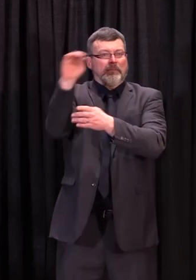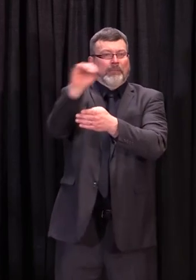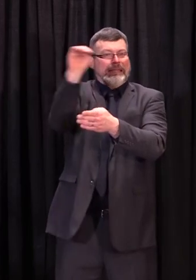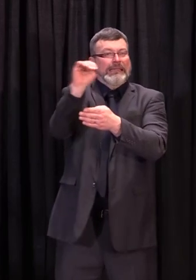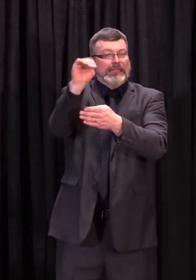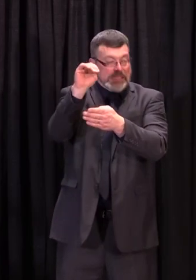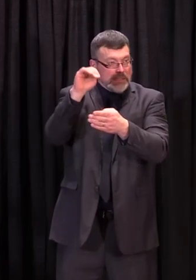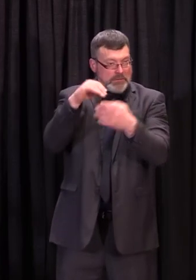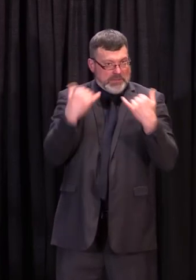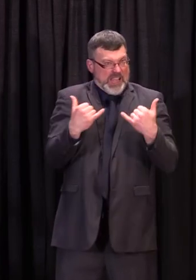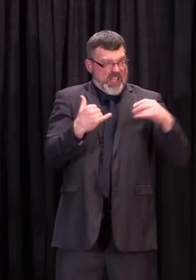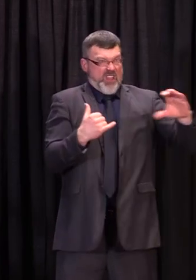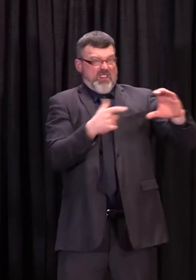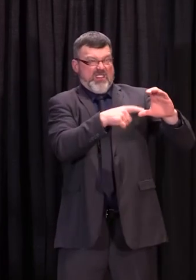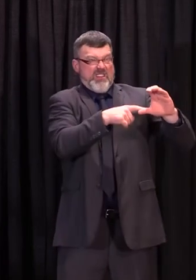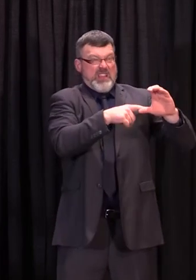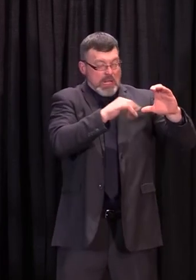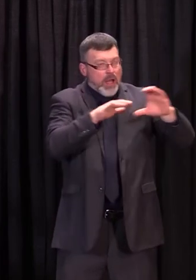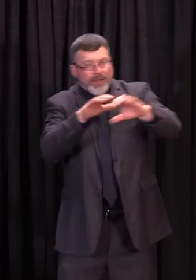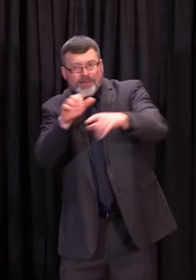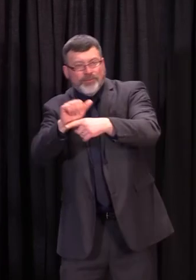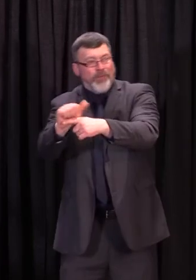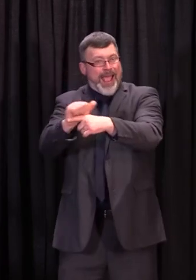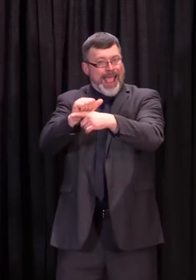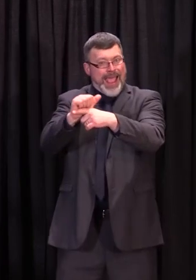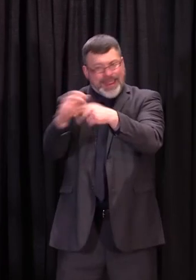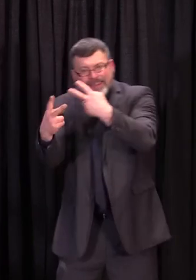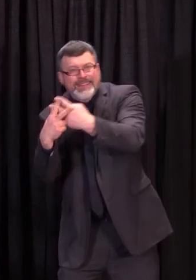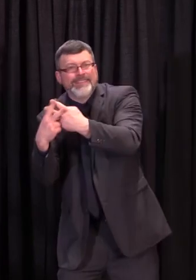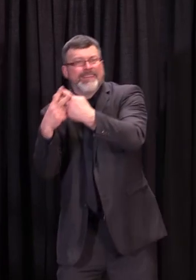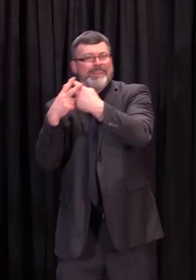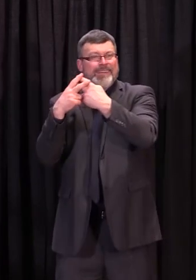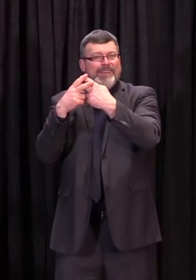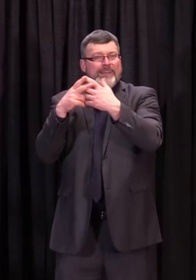retrain, and recruit healthcare and mental health workers.